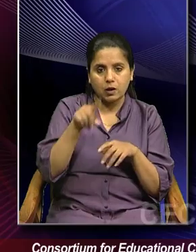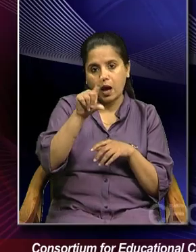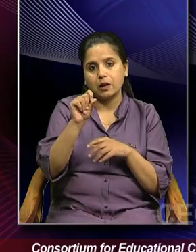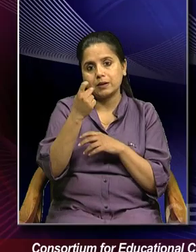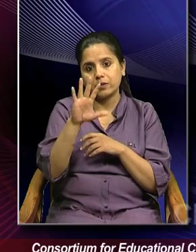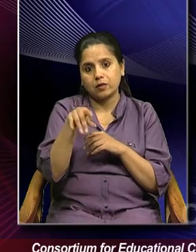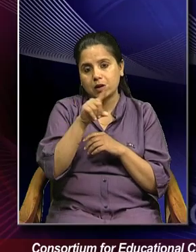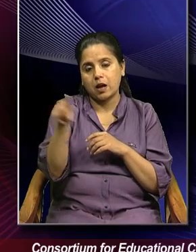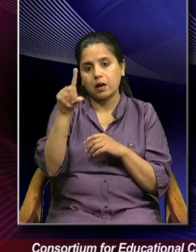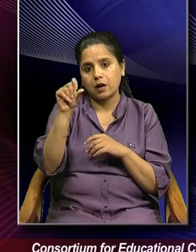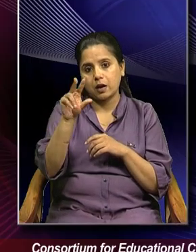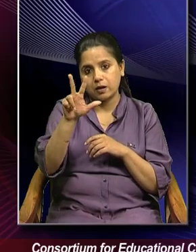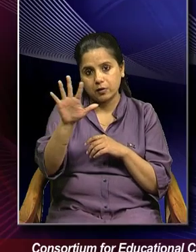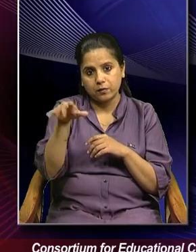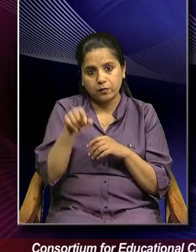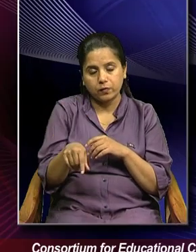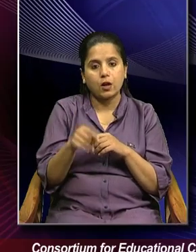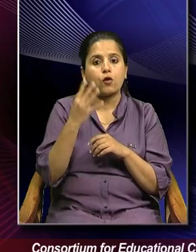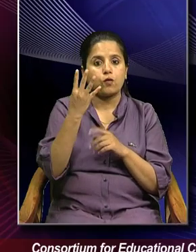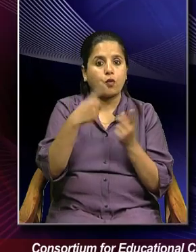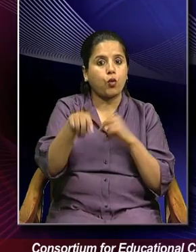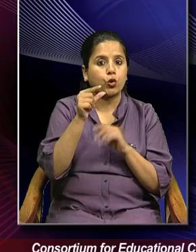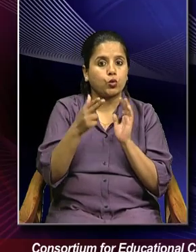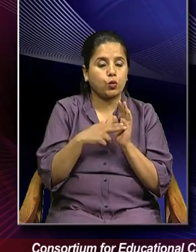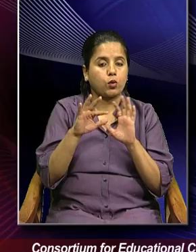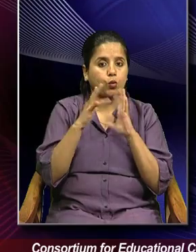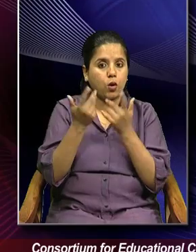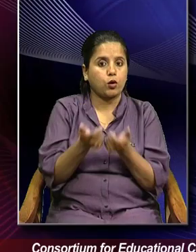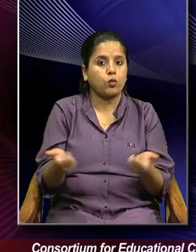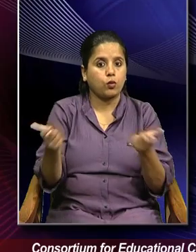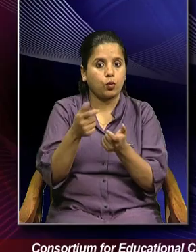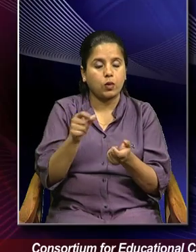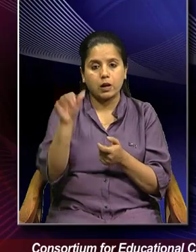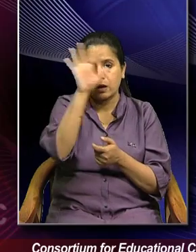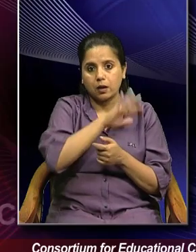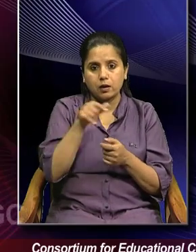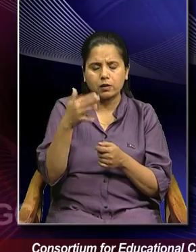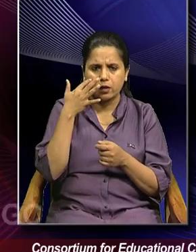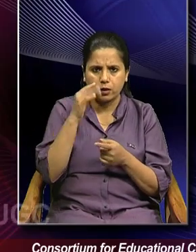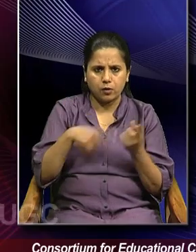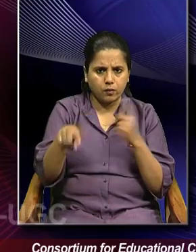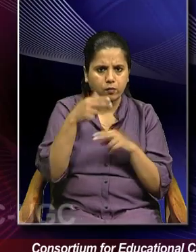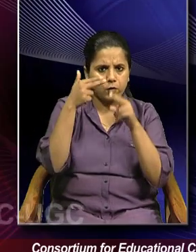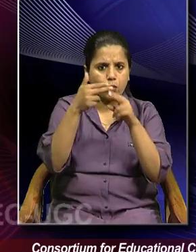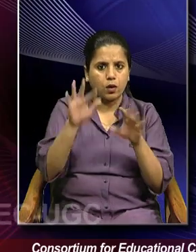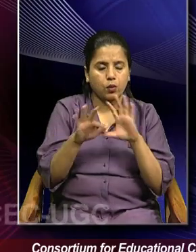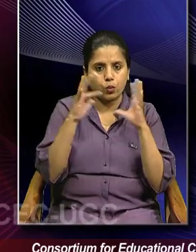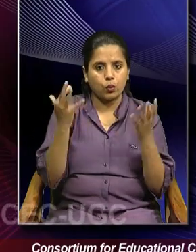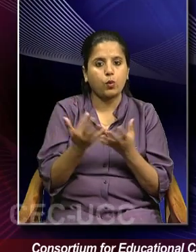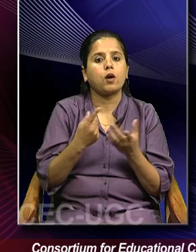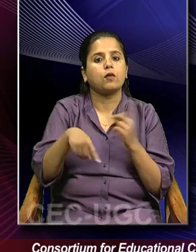1975 to 1985, to the 4 UN World Conferences, to India's significant call to the world